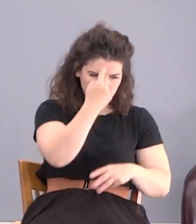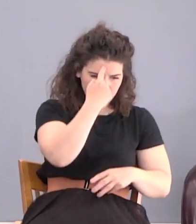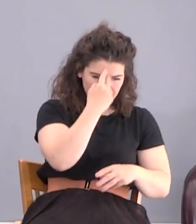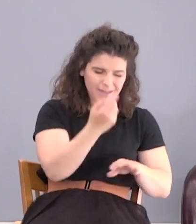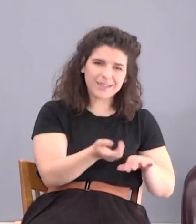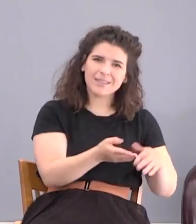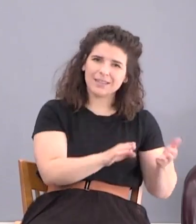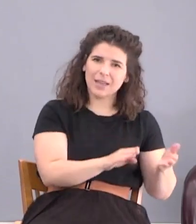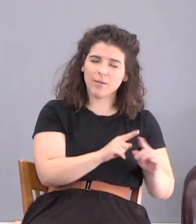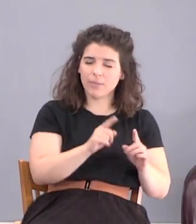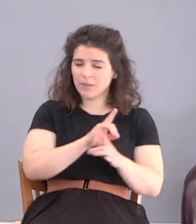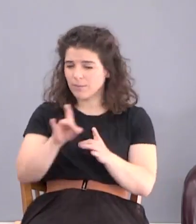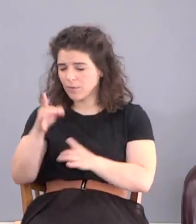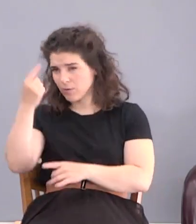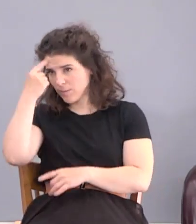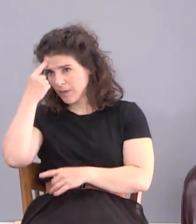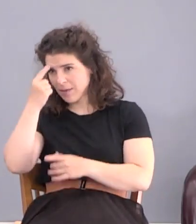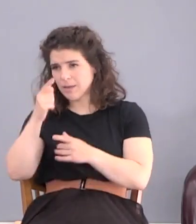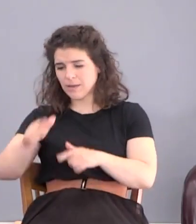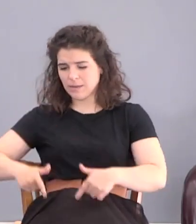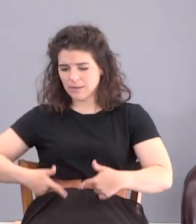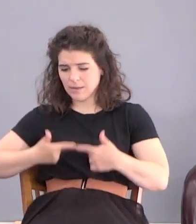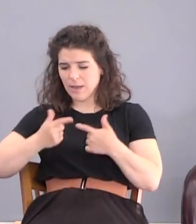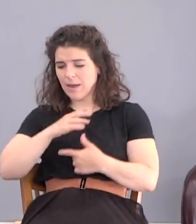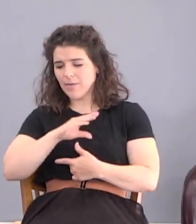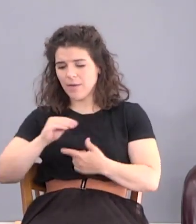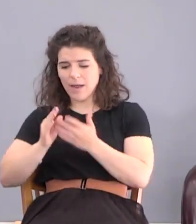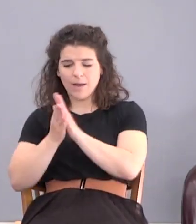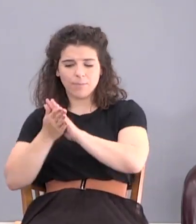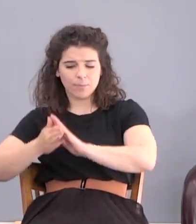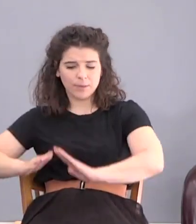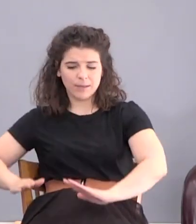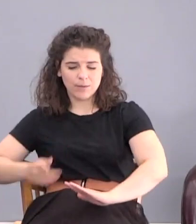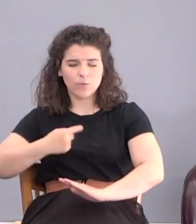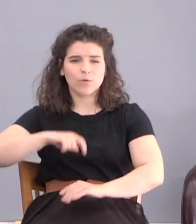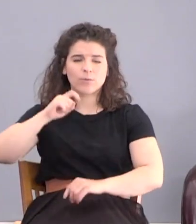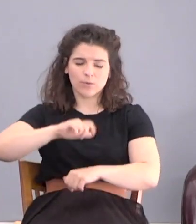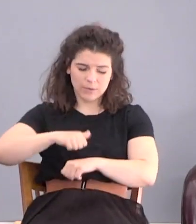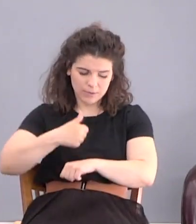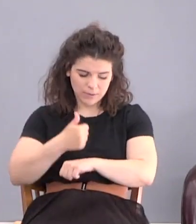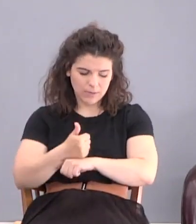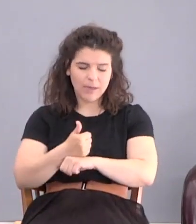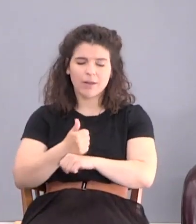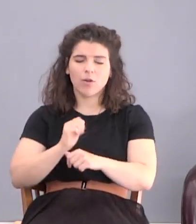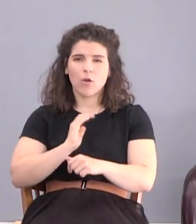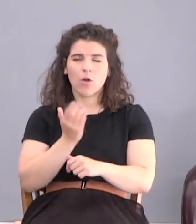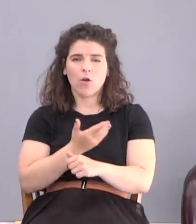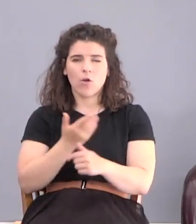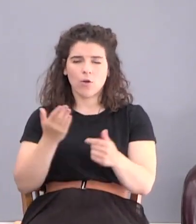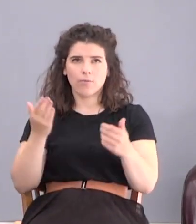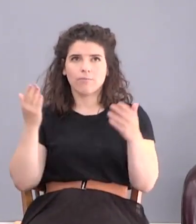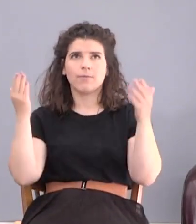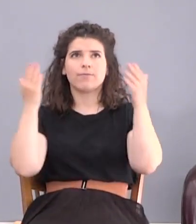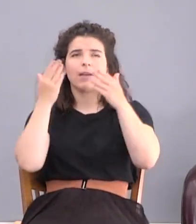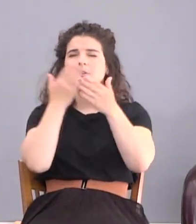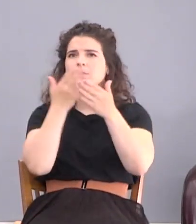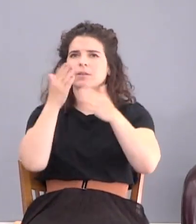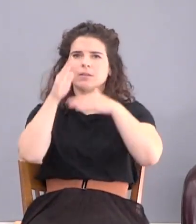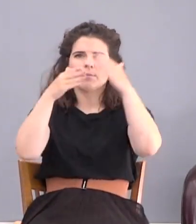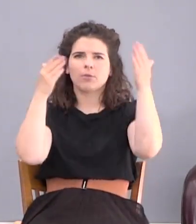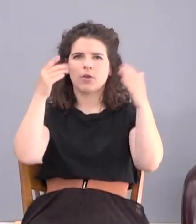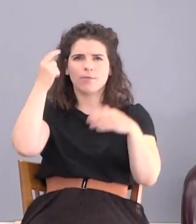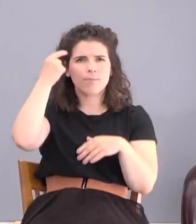to be spiritually minded is life and peace." We are supposed to set our affections on things above. We are supposed to mind those things that are